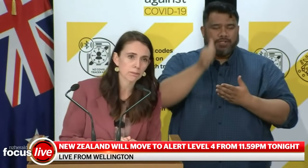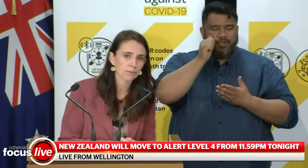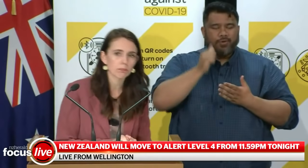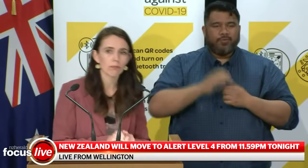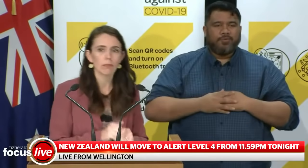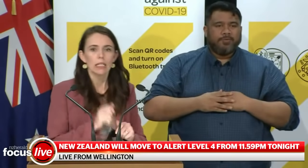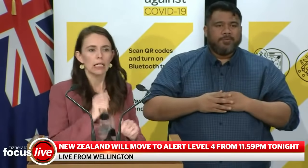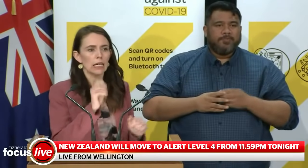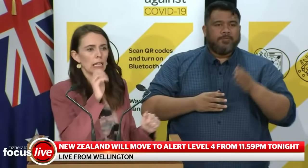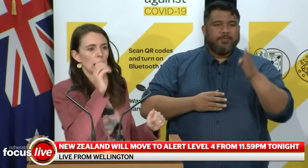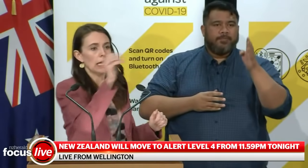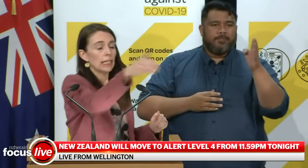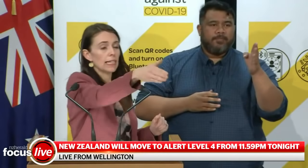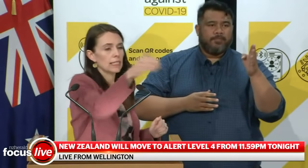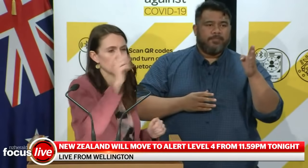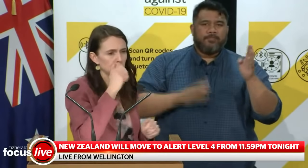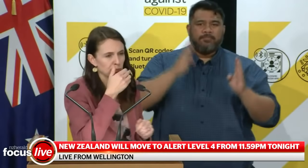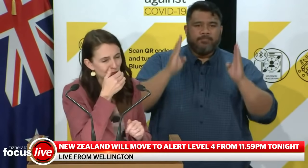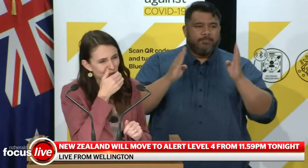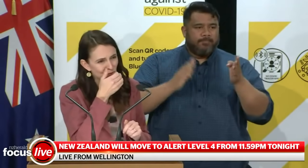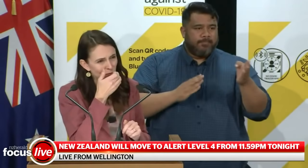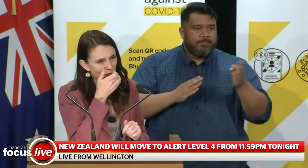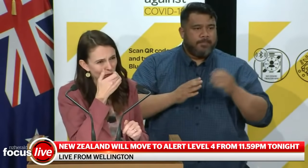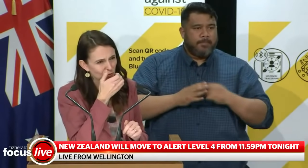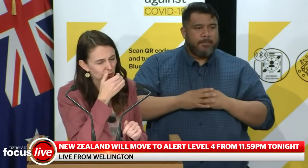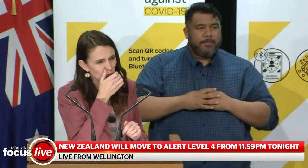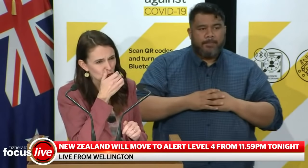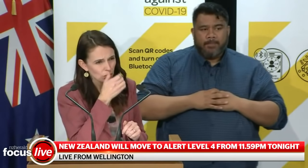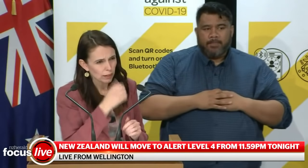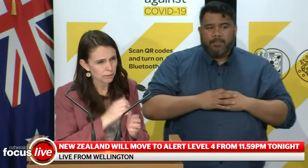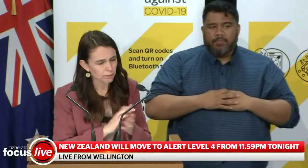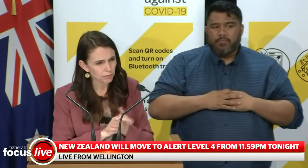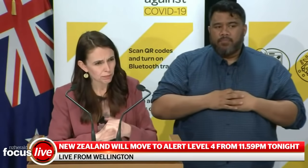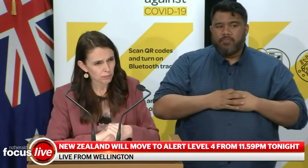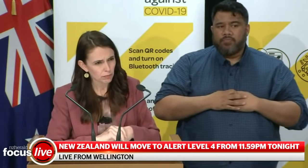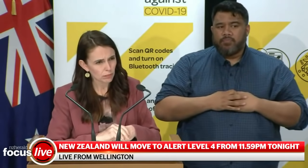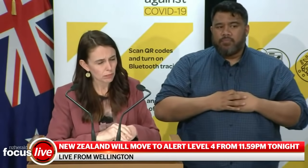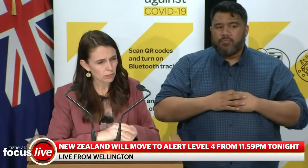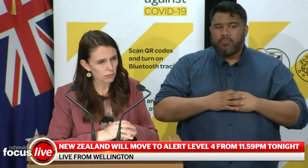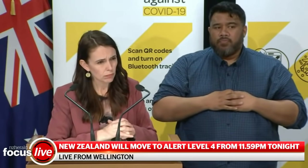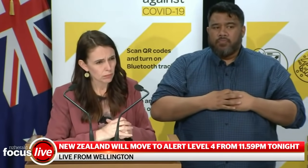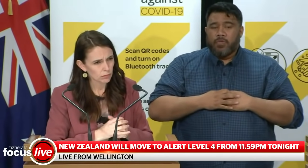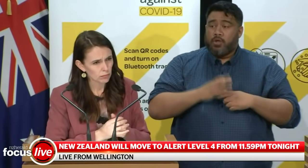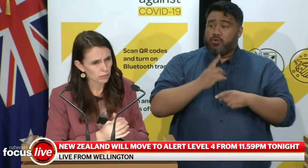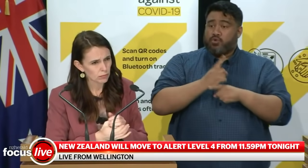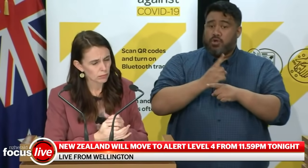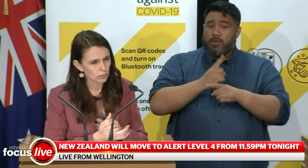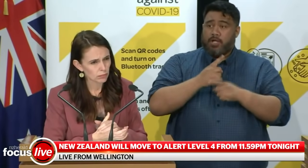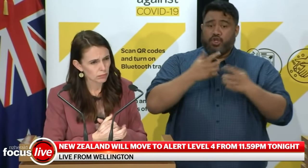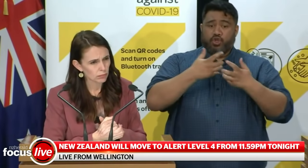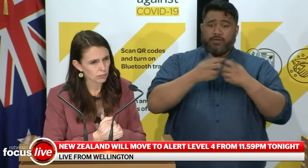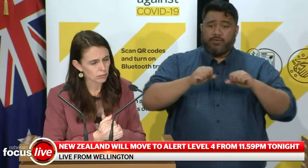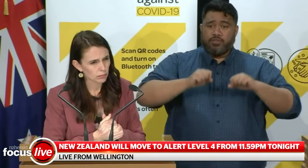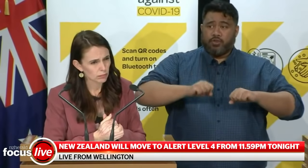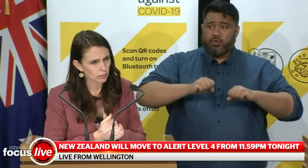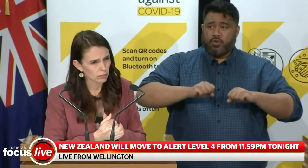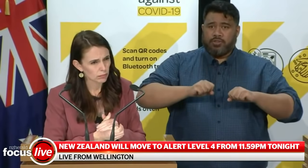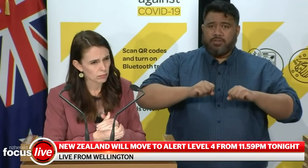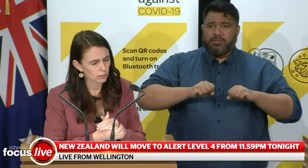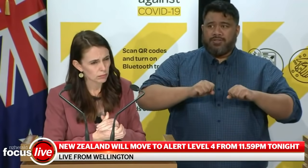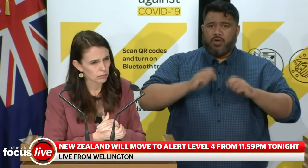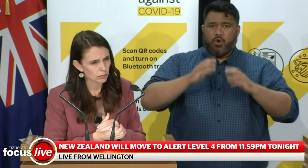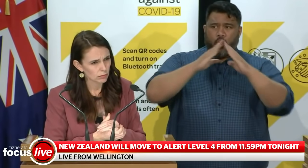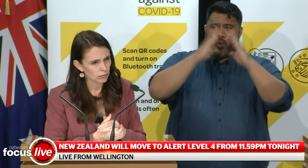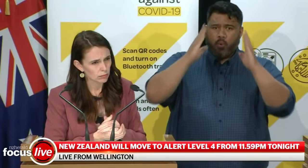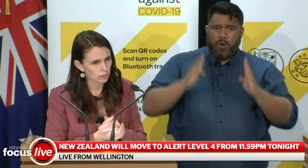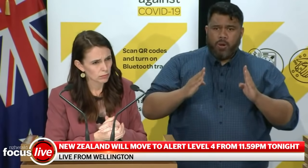about. Yes. With regards to students in halls of residence, will there be new